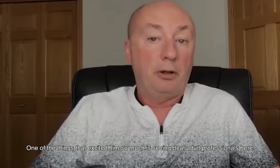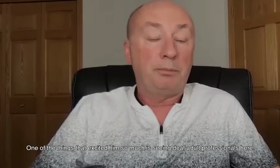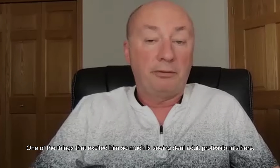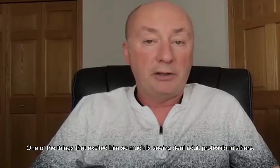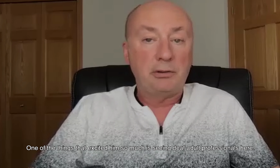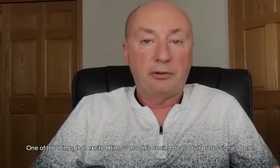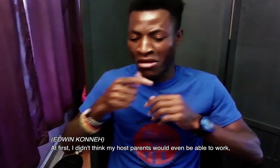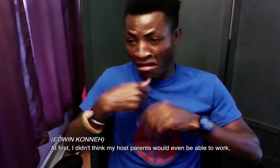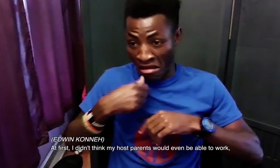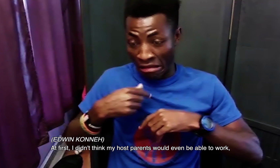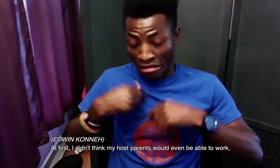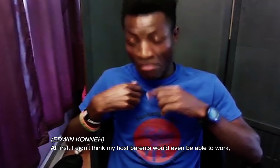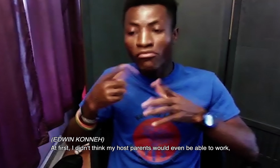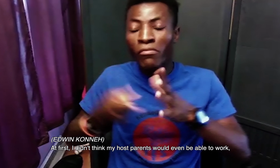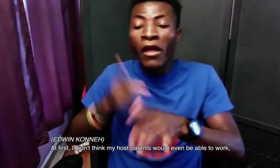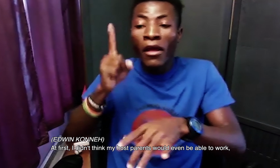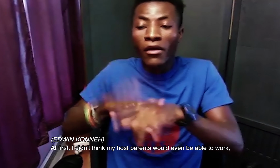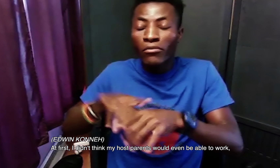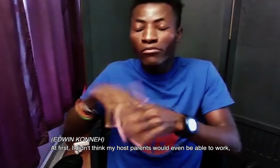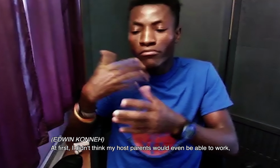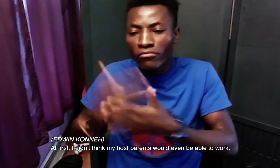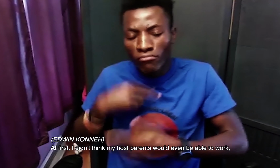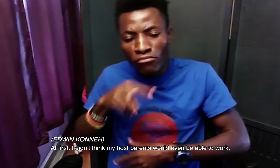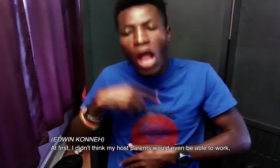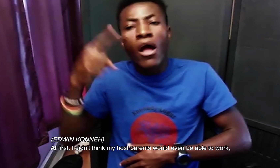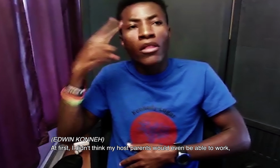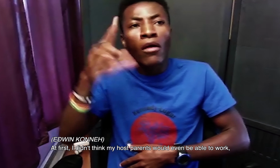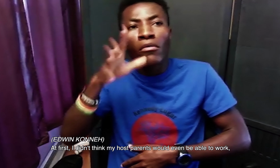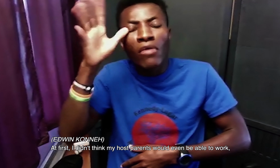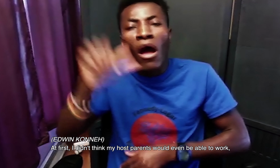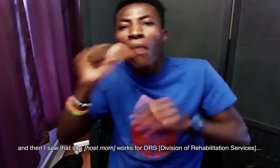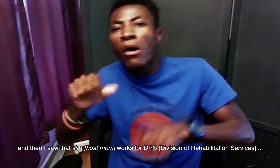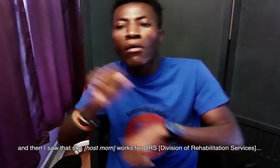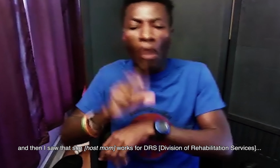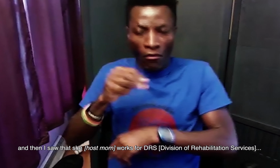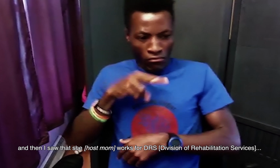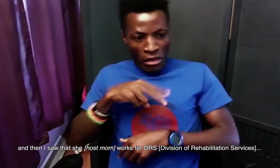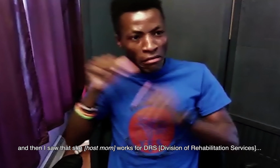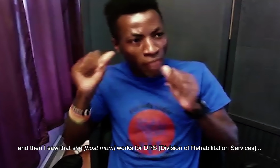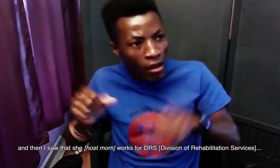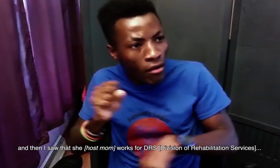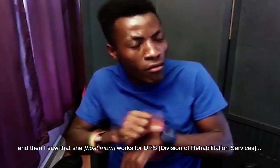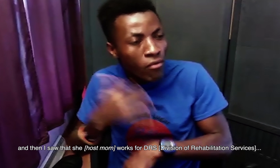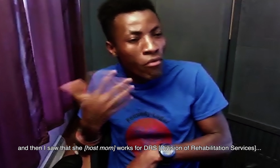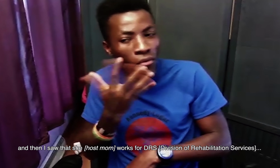professionals here. At first, I didn't think my host parents would even be able to work. And then I saw that she works for DRS.